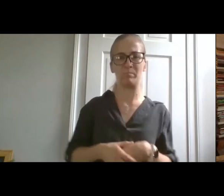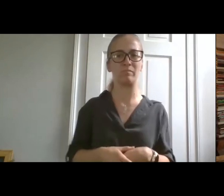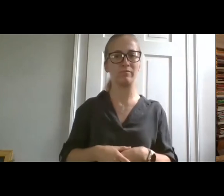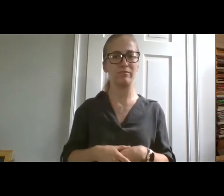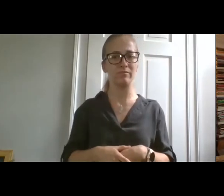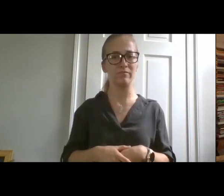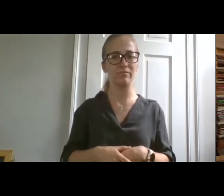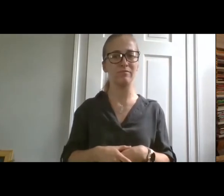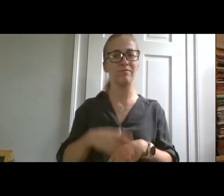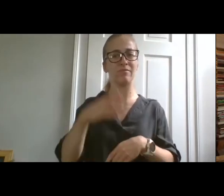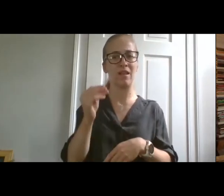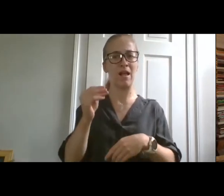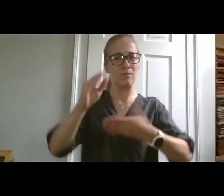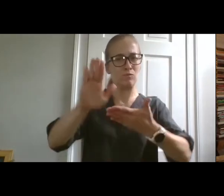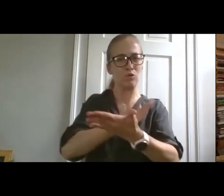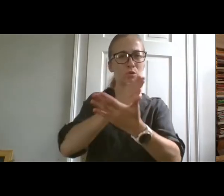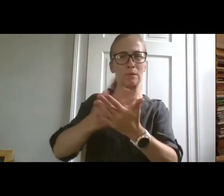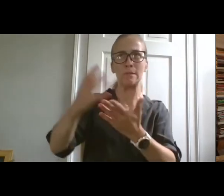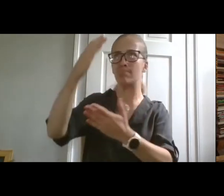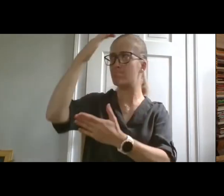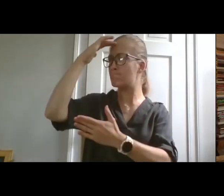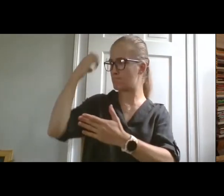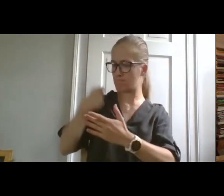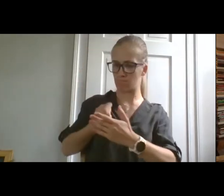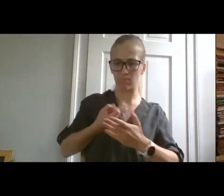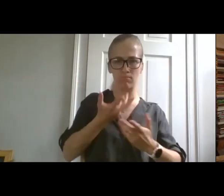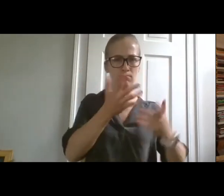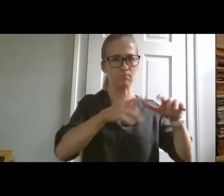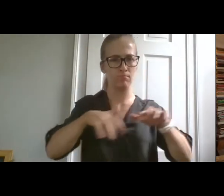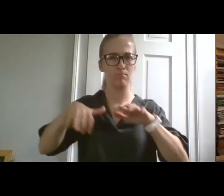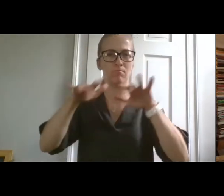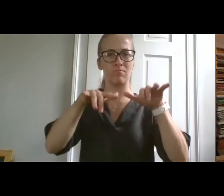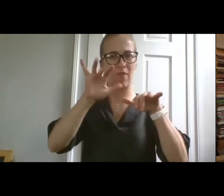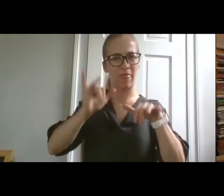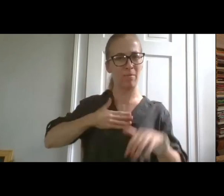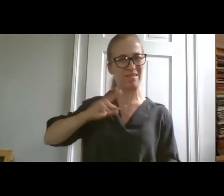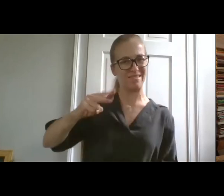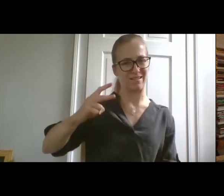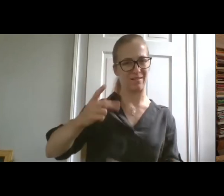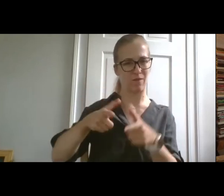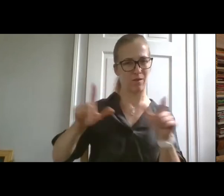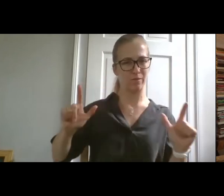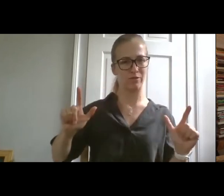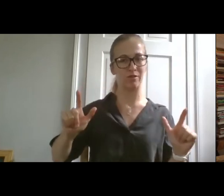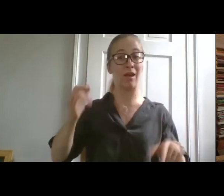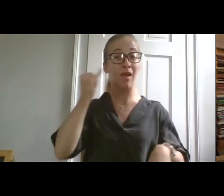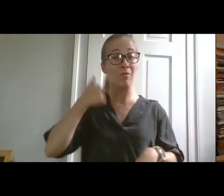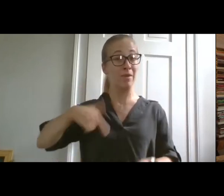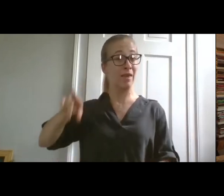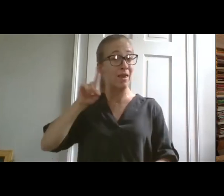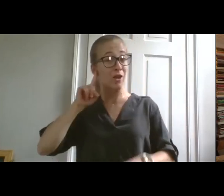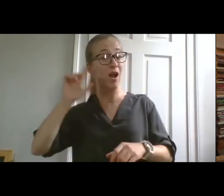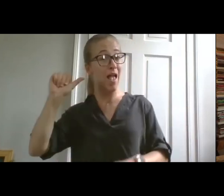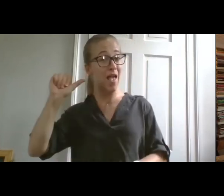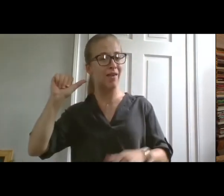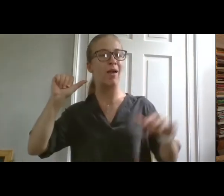unbroken passages come to me fully formed, as if their chord progressions are my second language. If I hear an A, I play